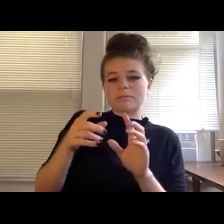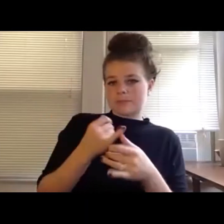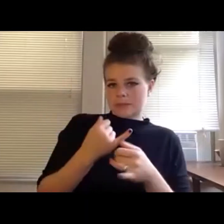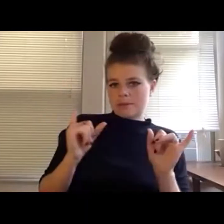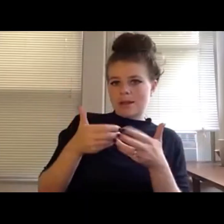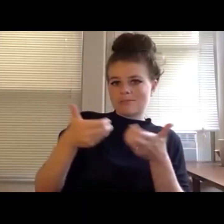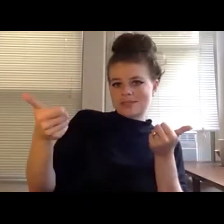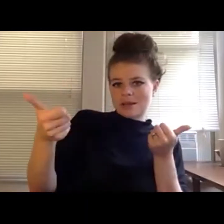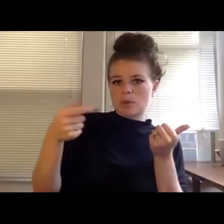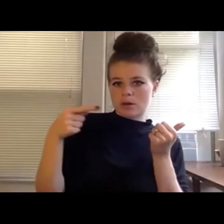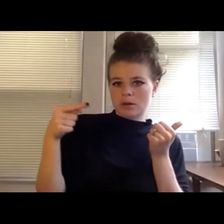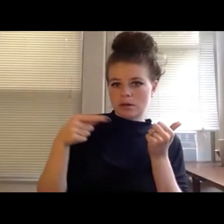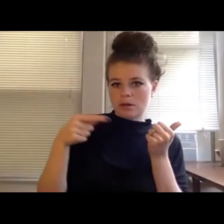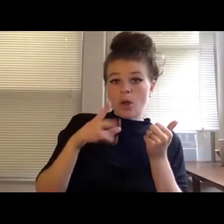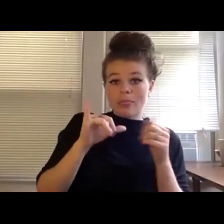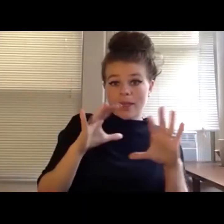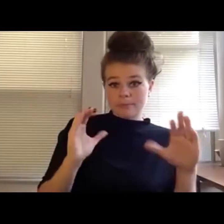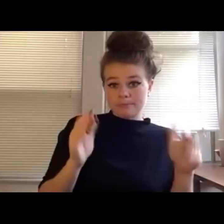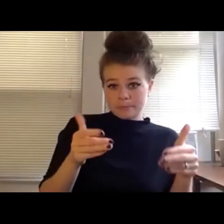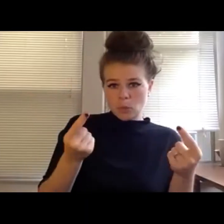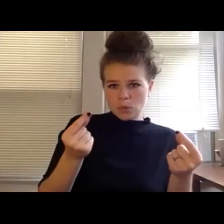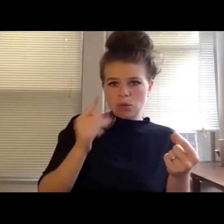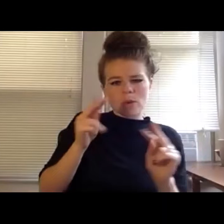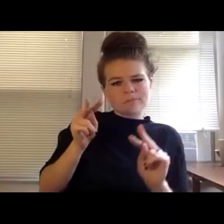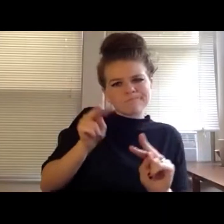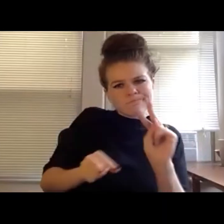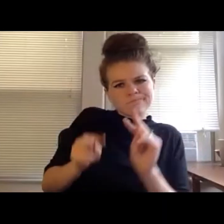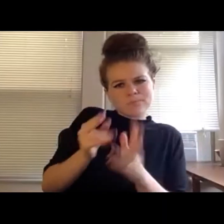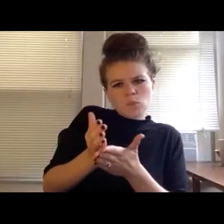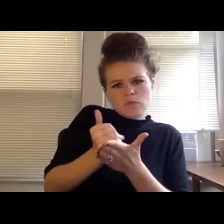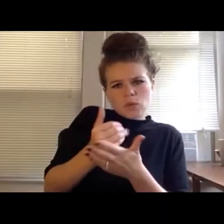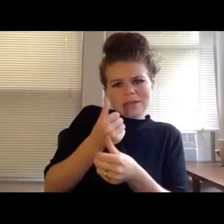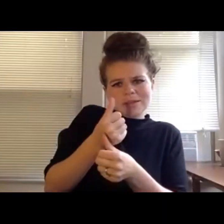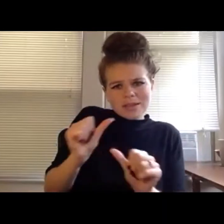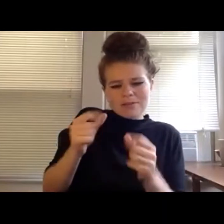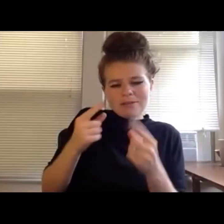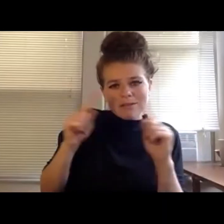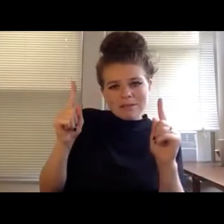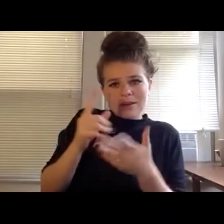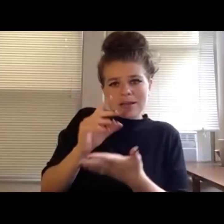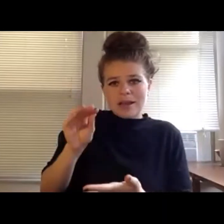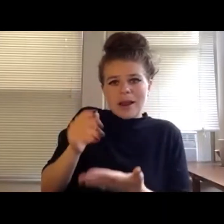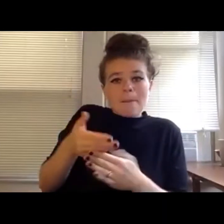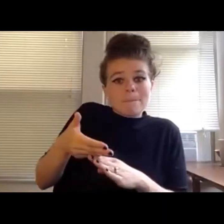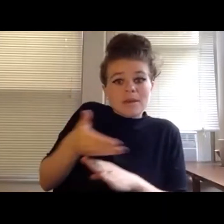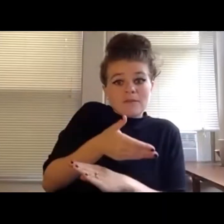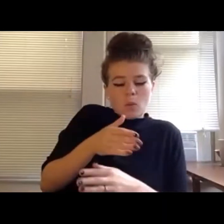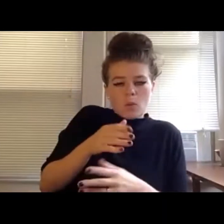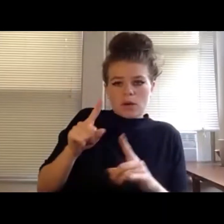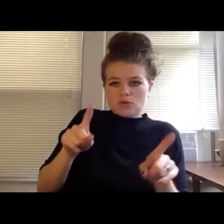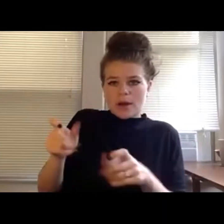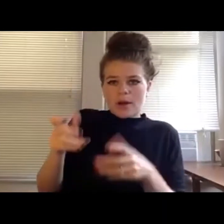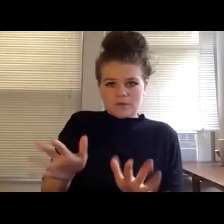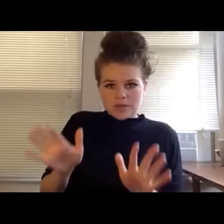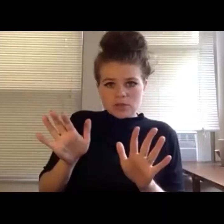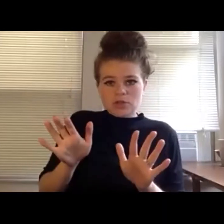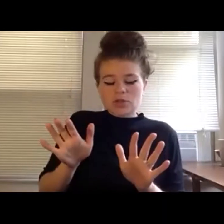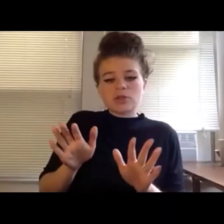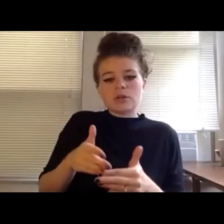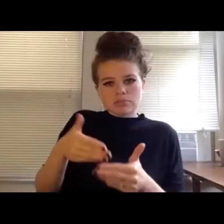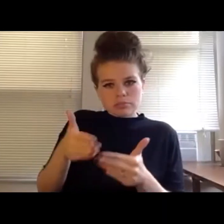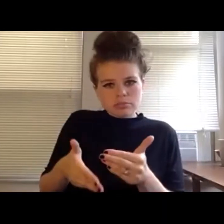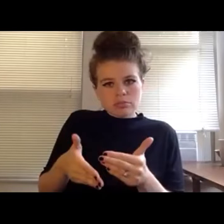it does is that it will review the safety and efficacy data even before the trial is completed, and advises